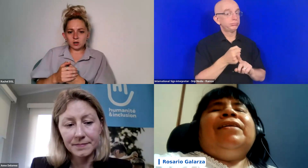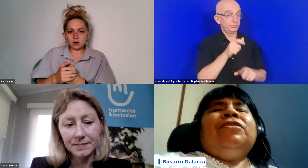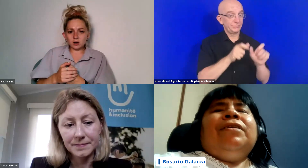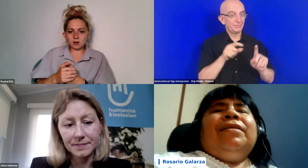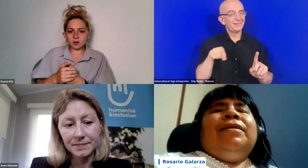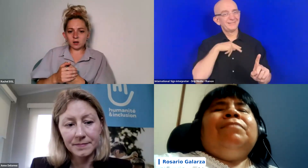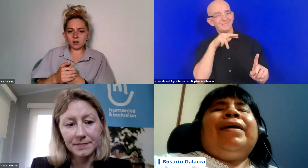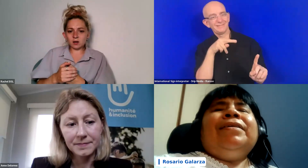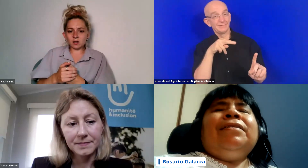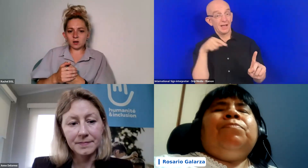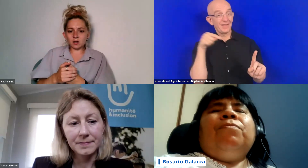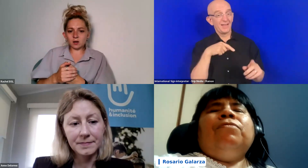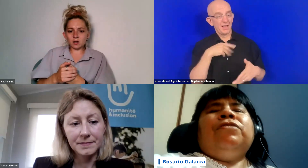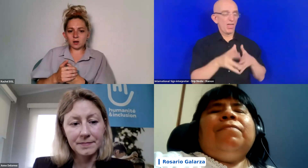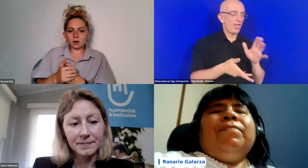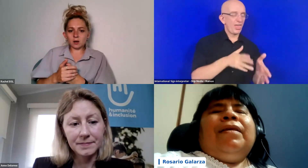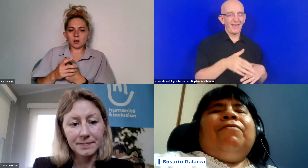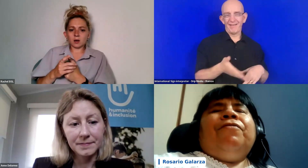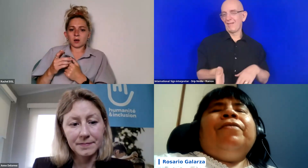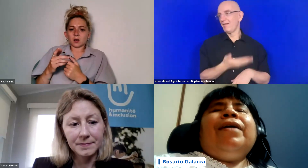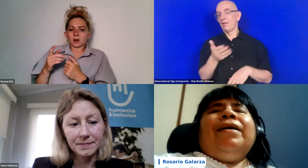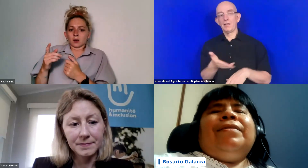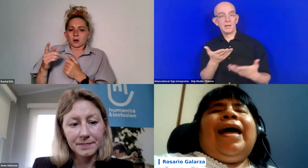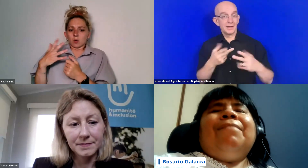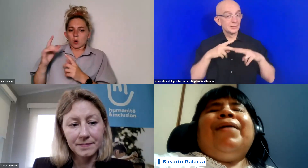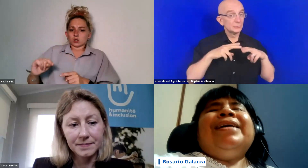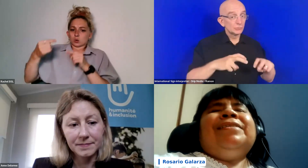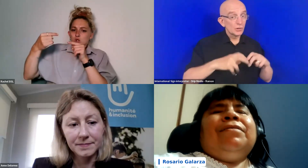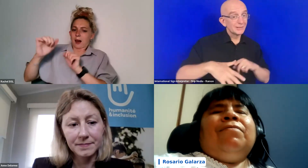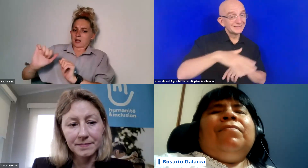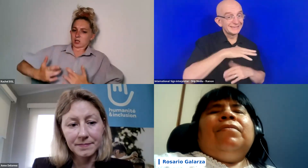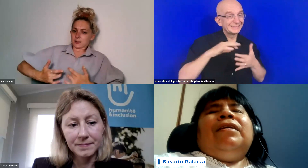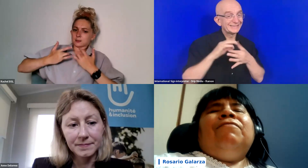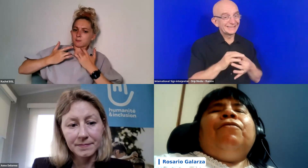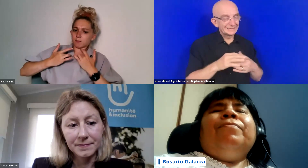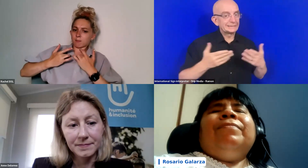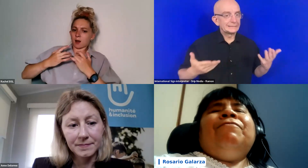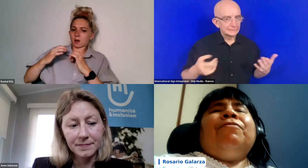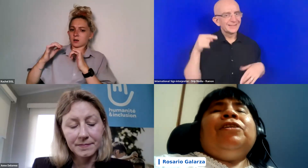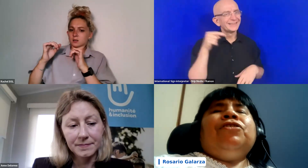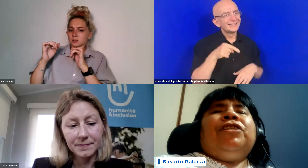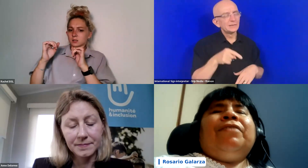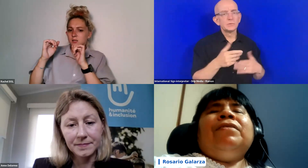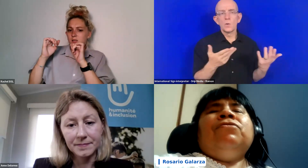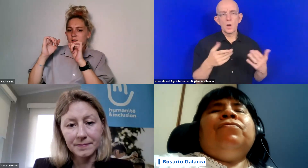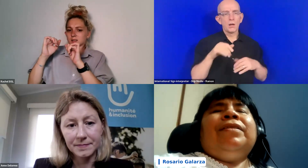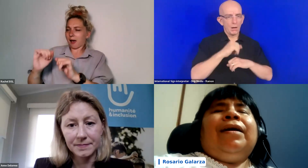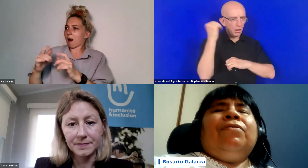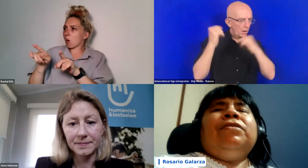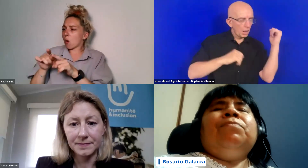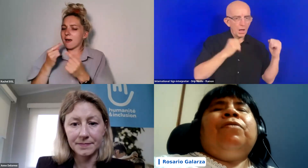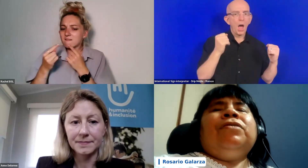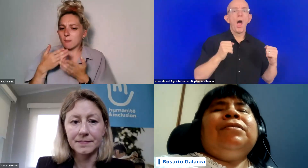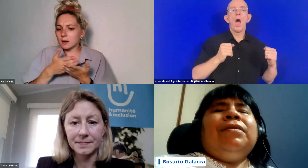and challenge these biases, promoting fair and unbiased information sharing during